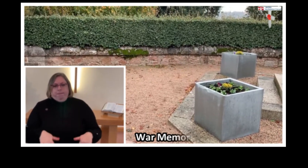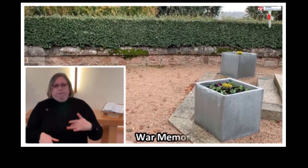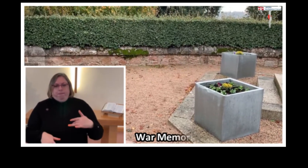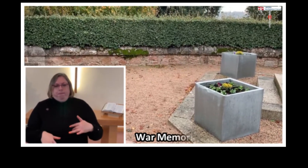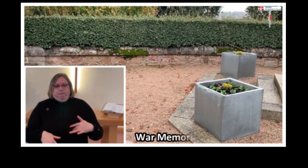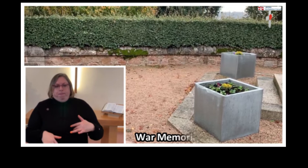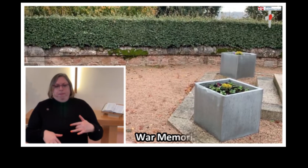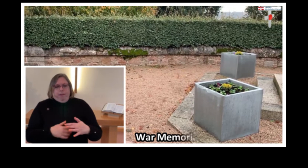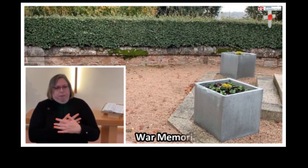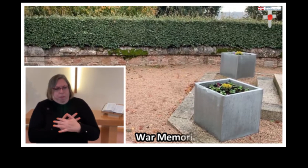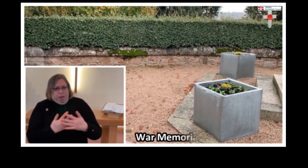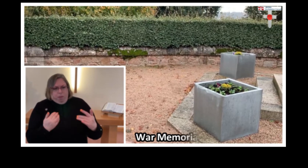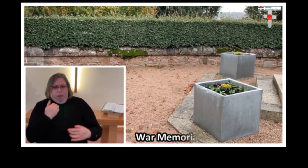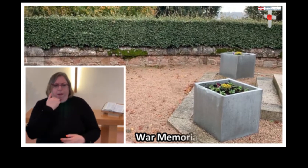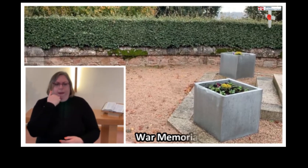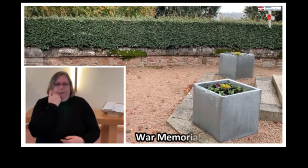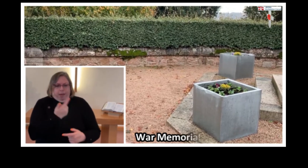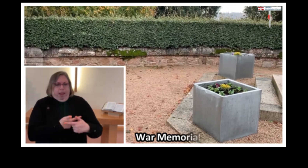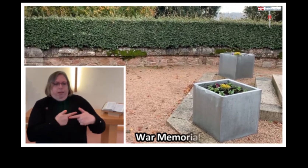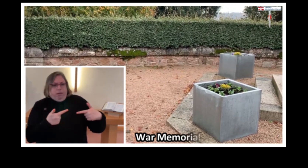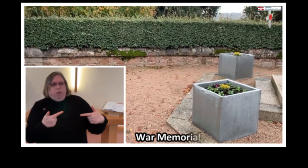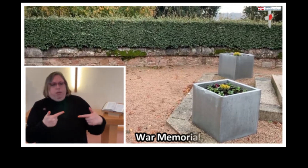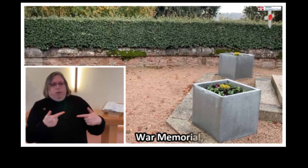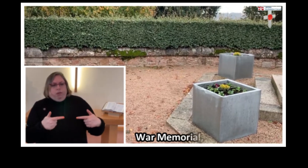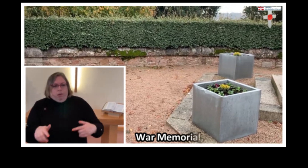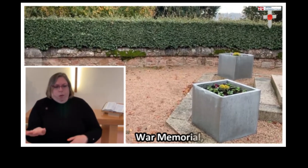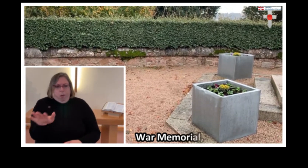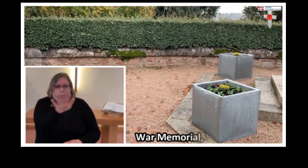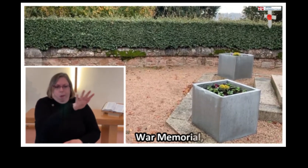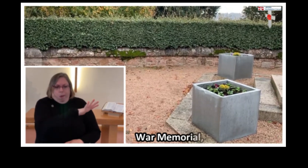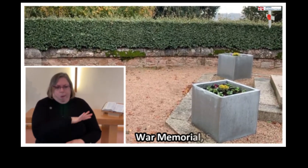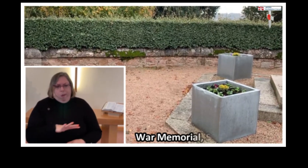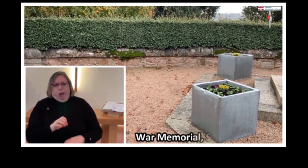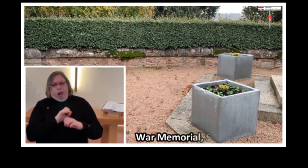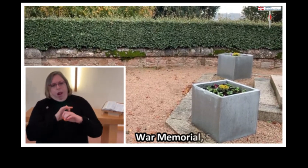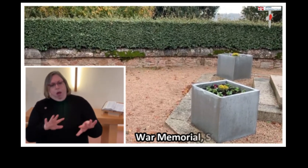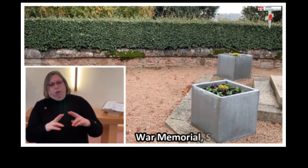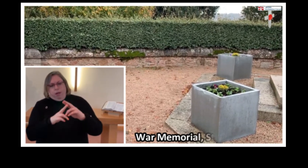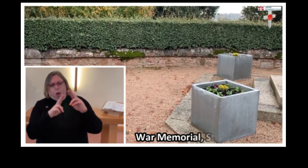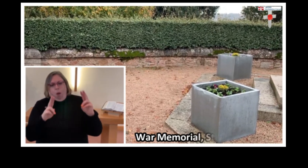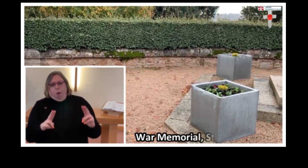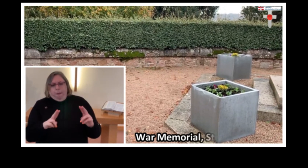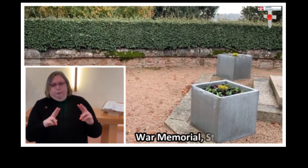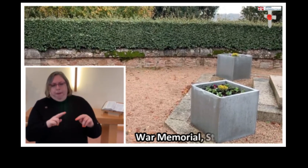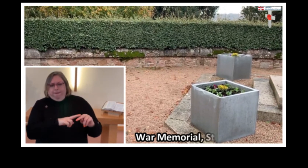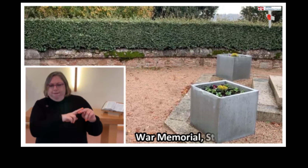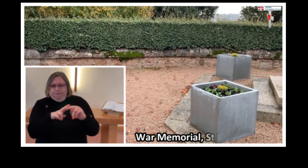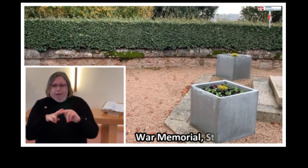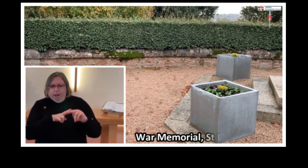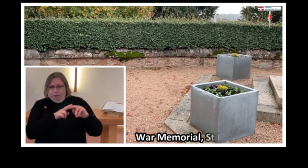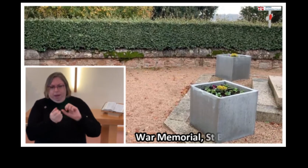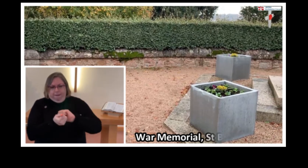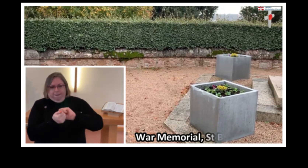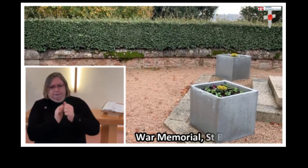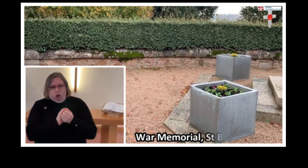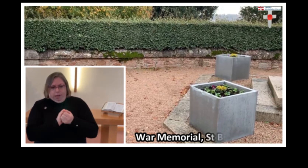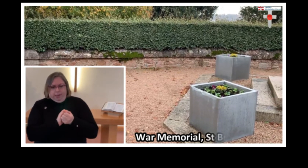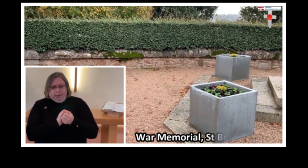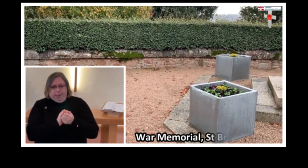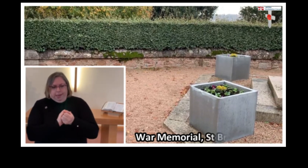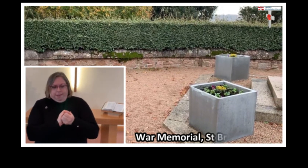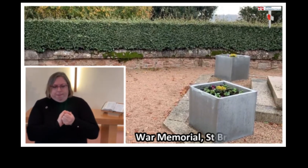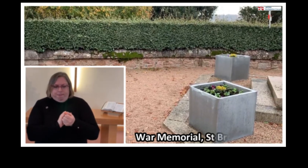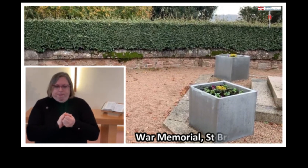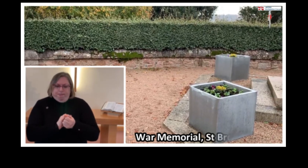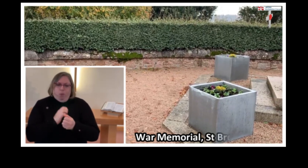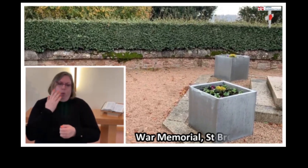For people of every nation who have lost home and family and friends